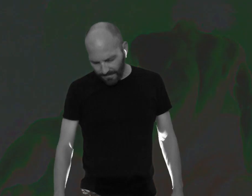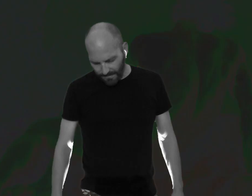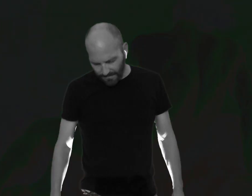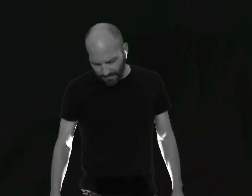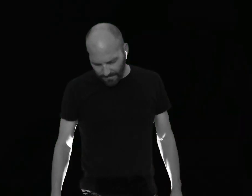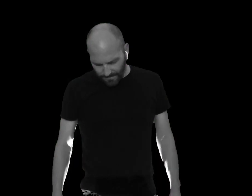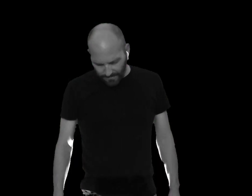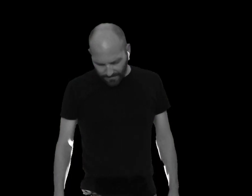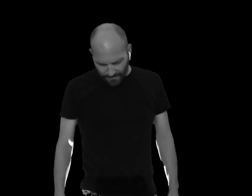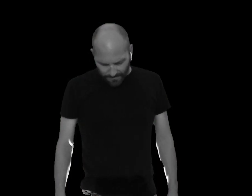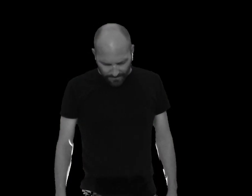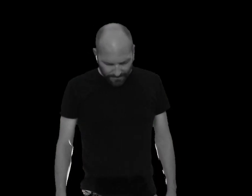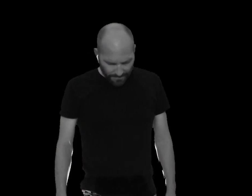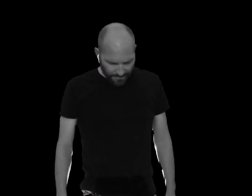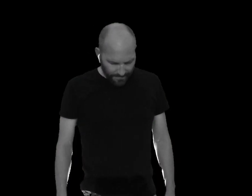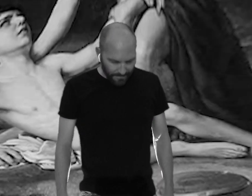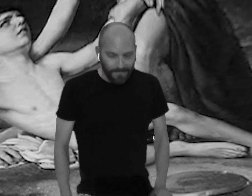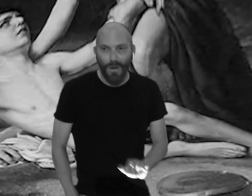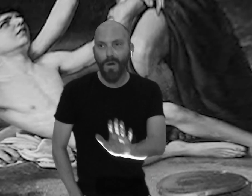tonight.